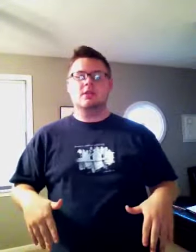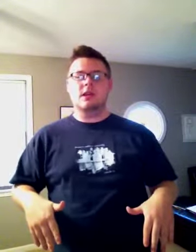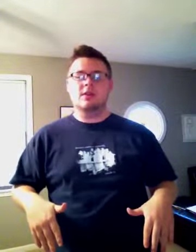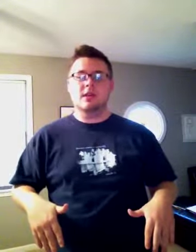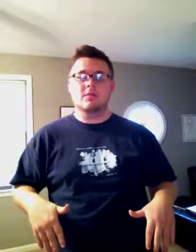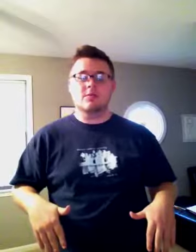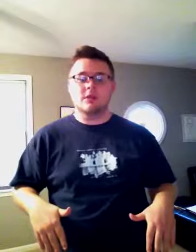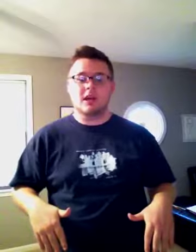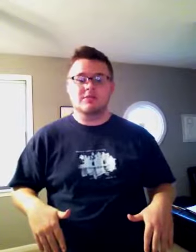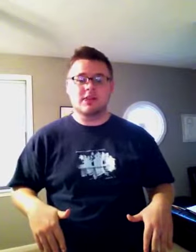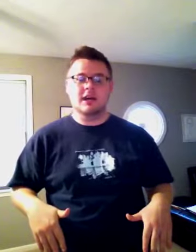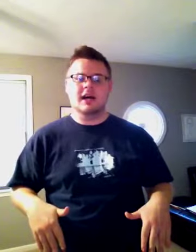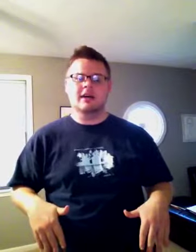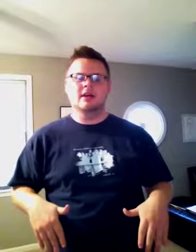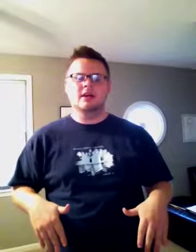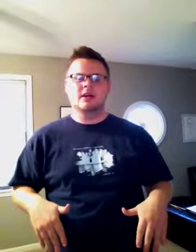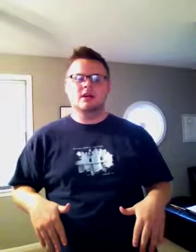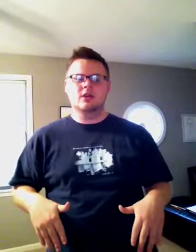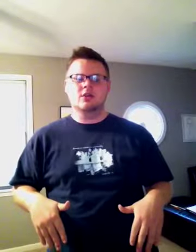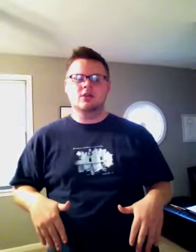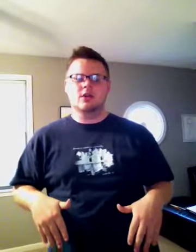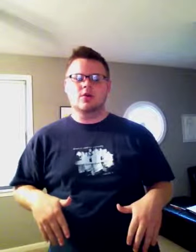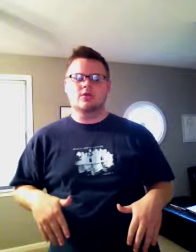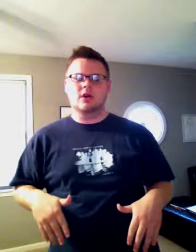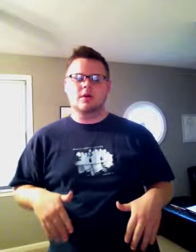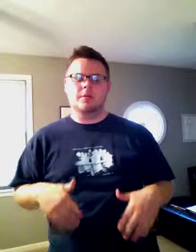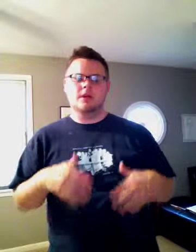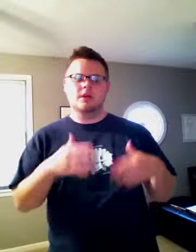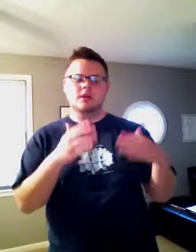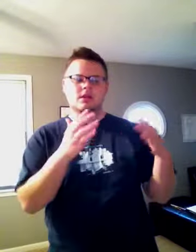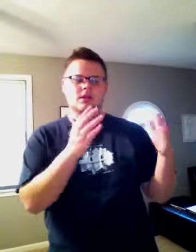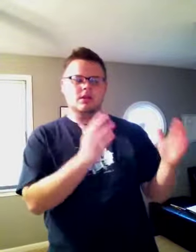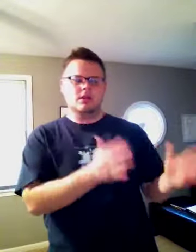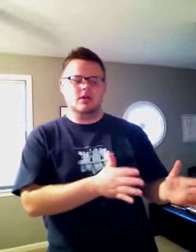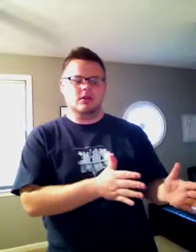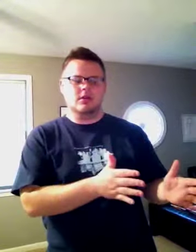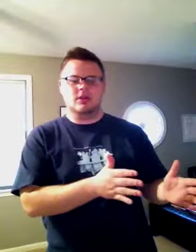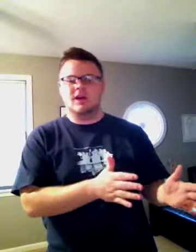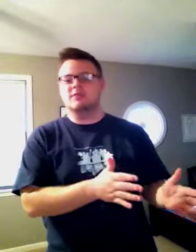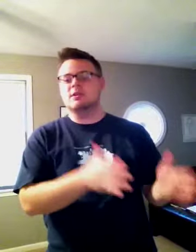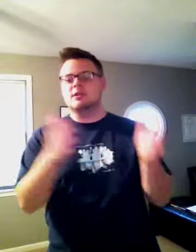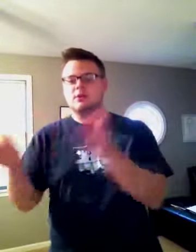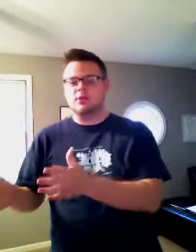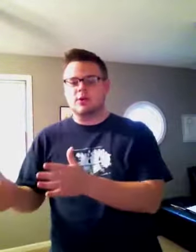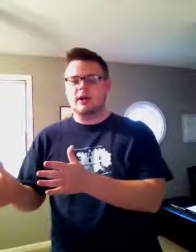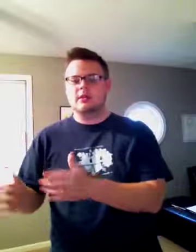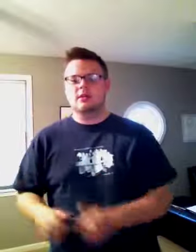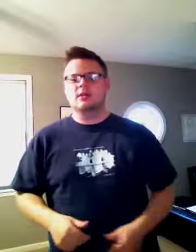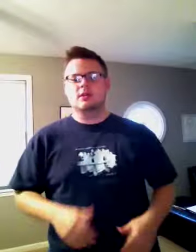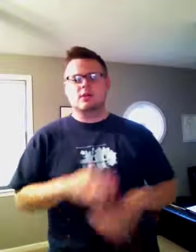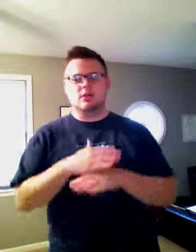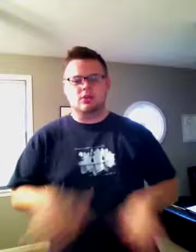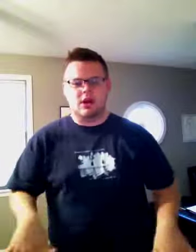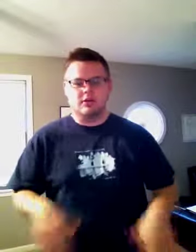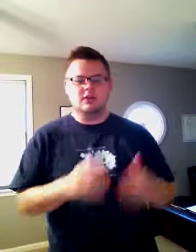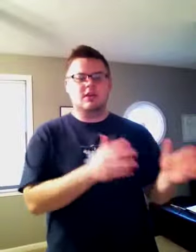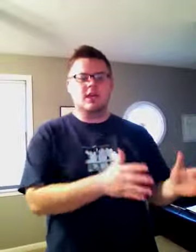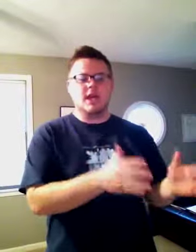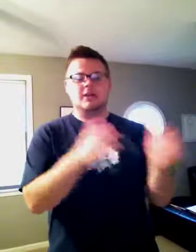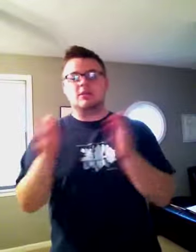and then for left to die, you'll go from the left to the right, lost and